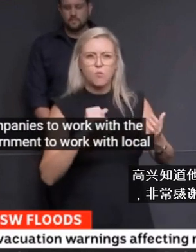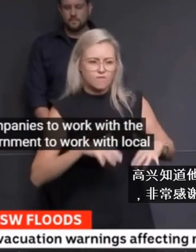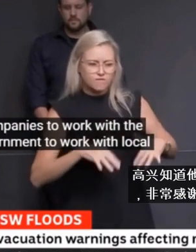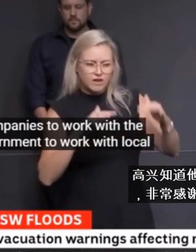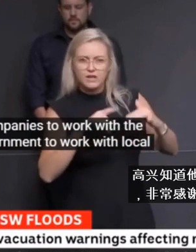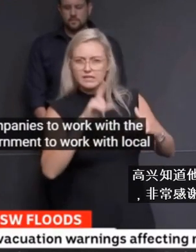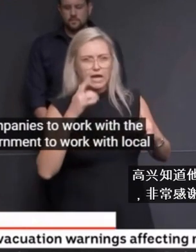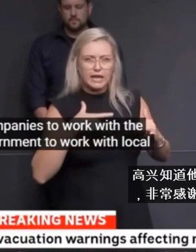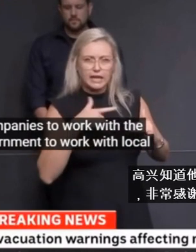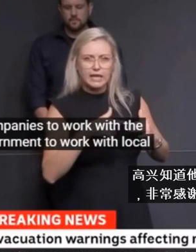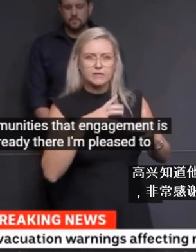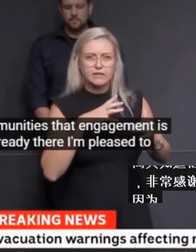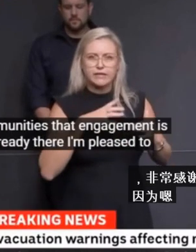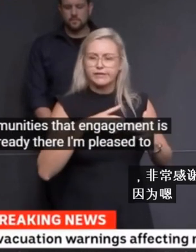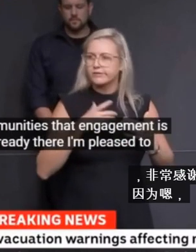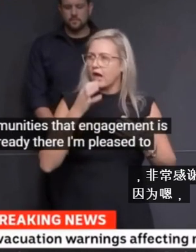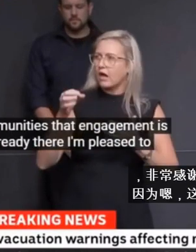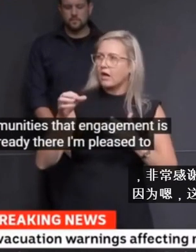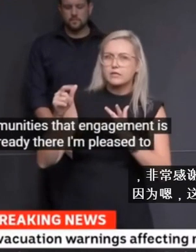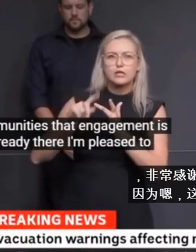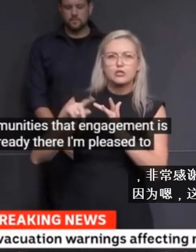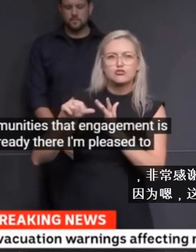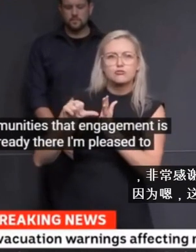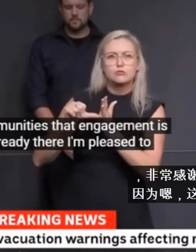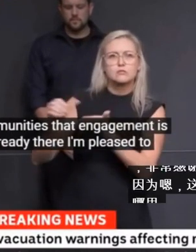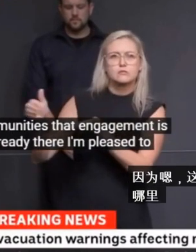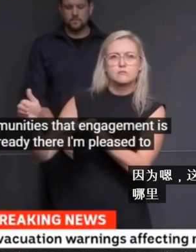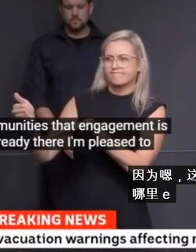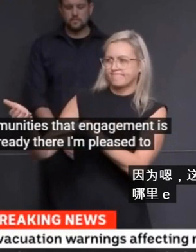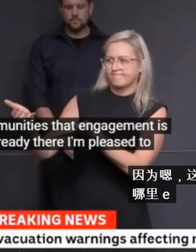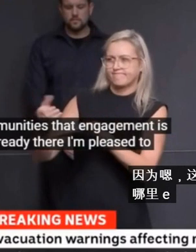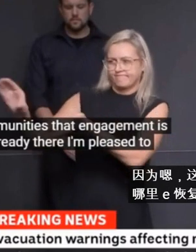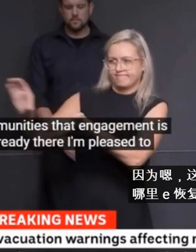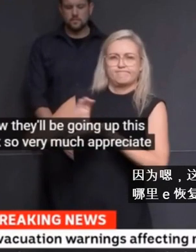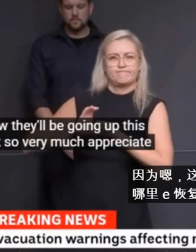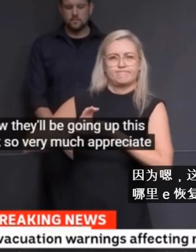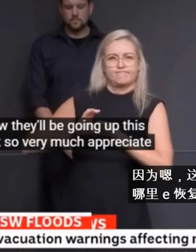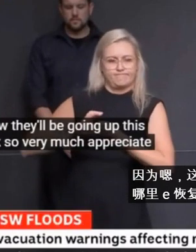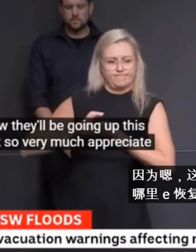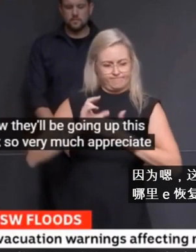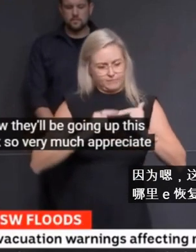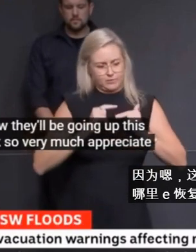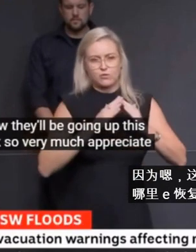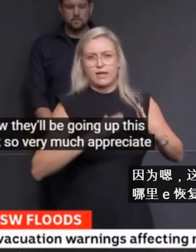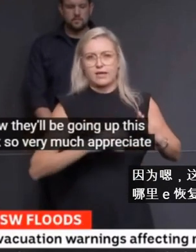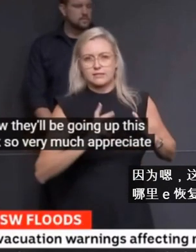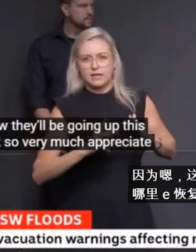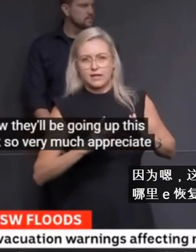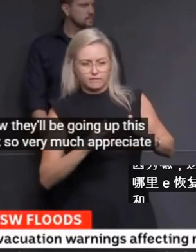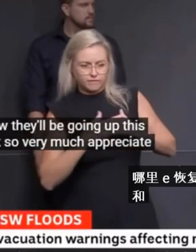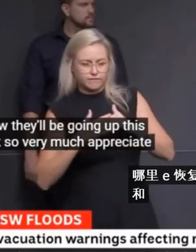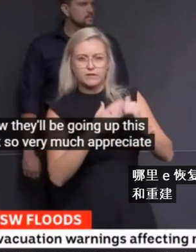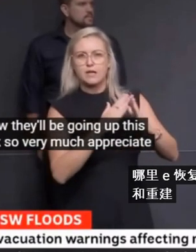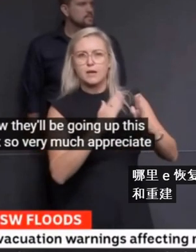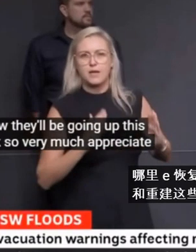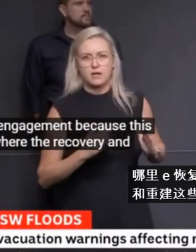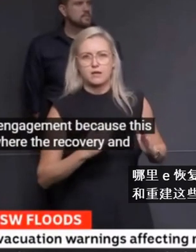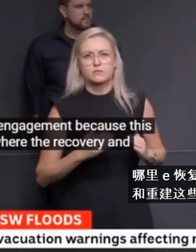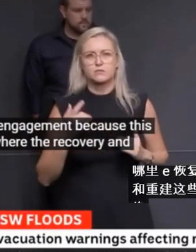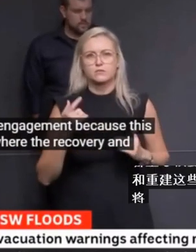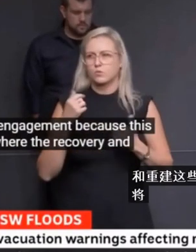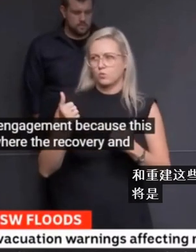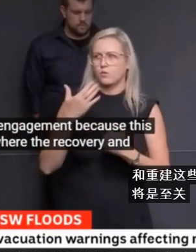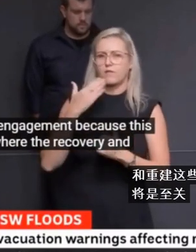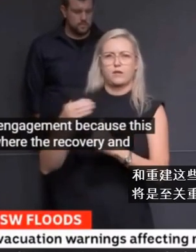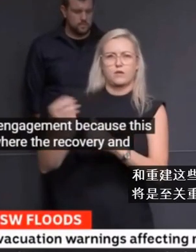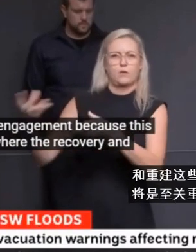So very much appreciate that engagement, because the recovery and construction of and rebuilding these